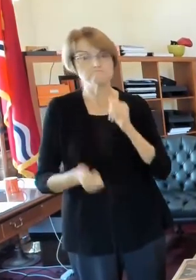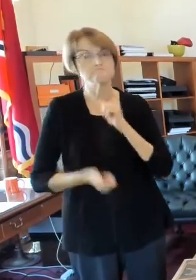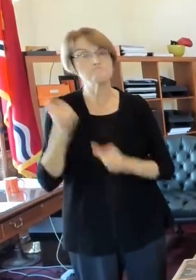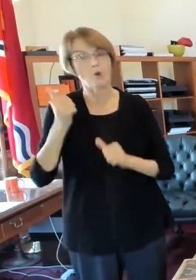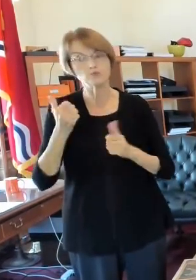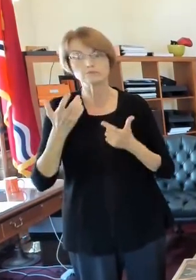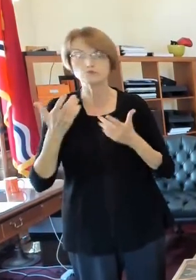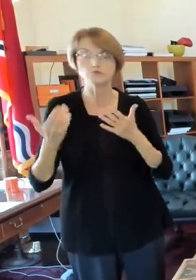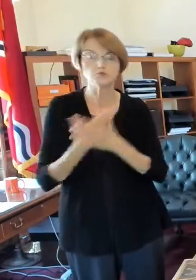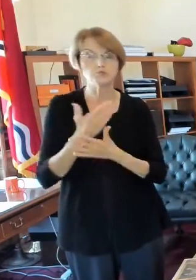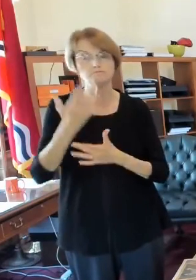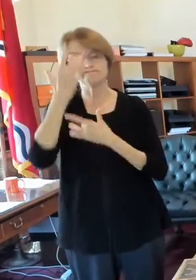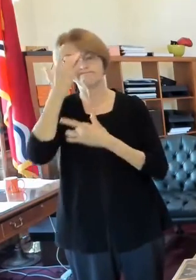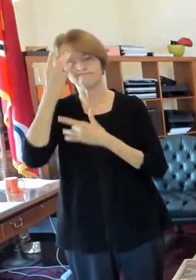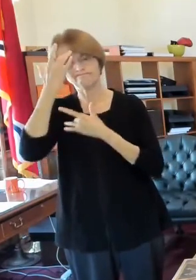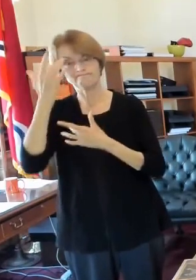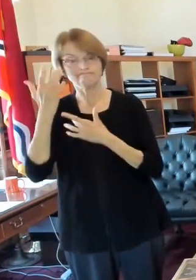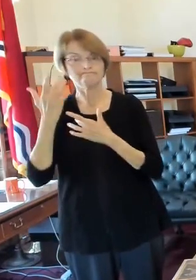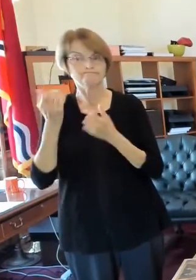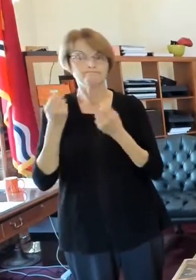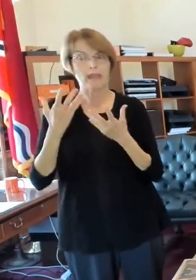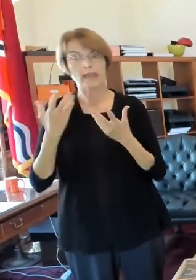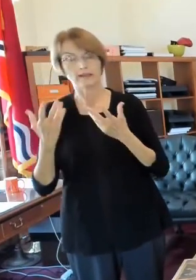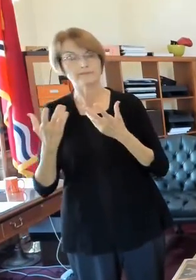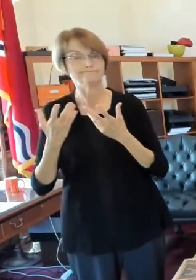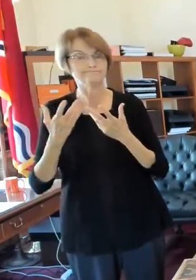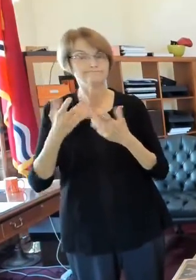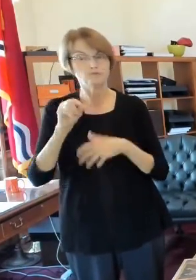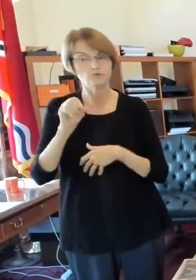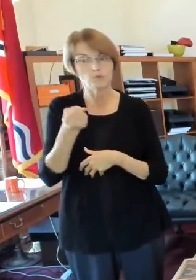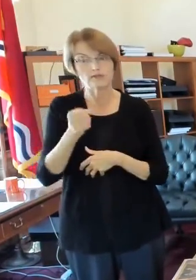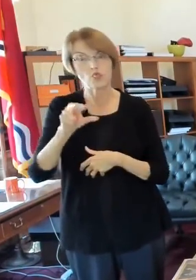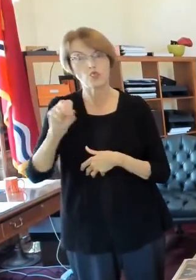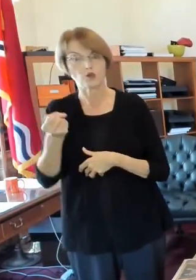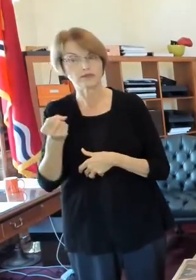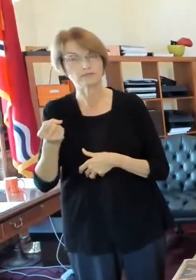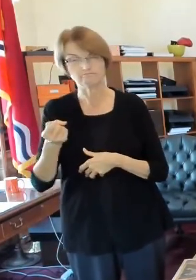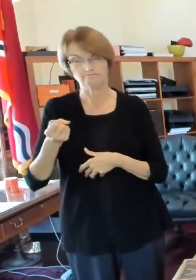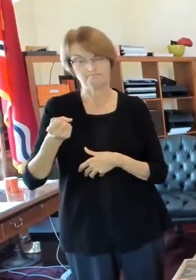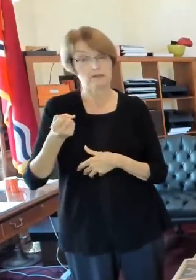for at least the last month, maybe 6 weeks.